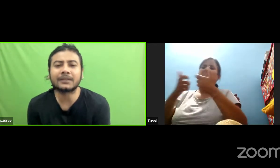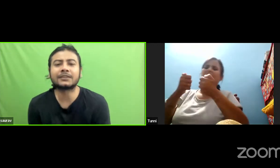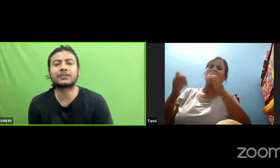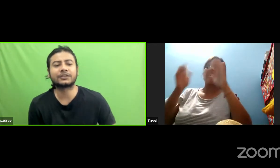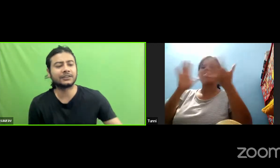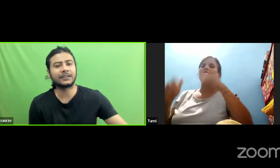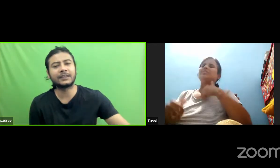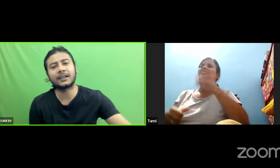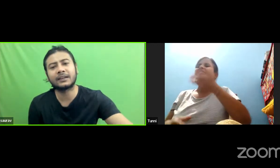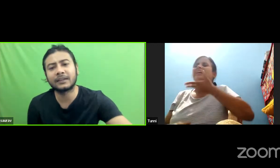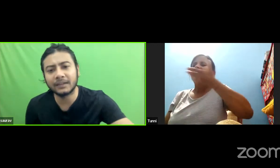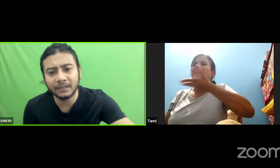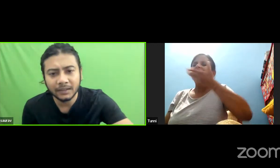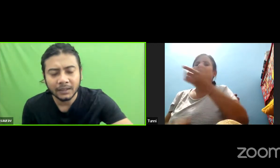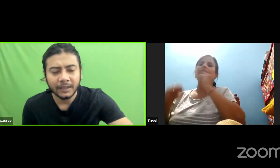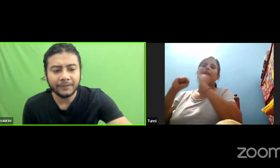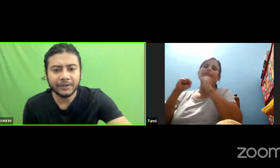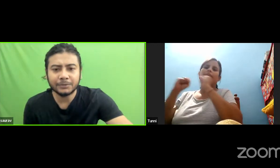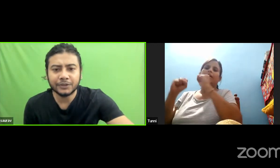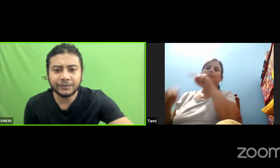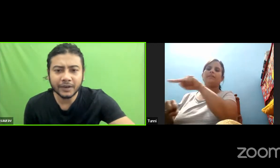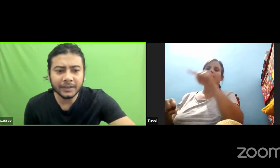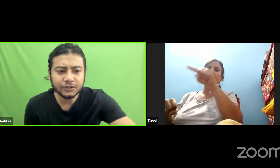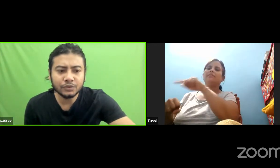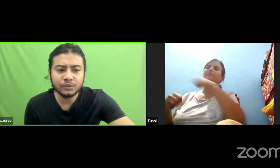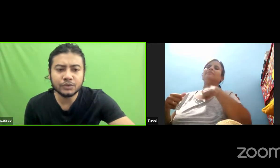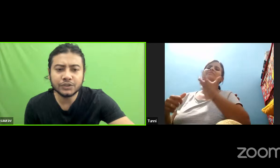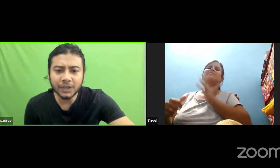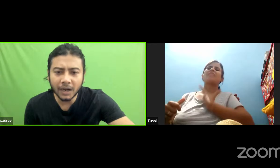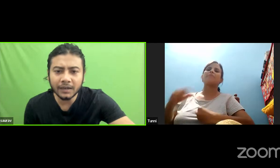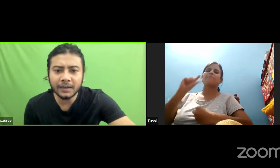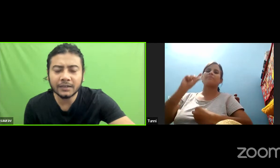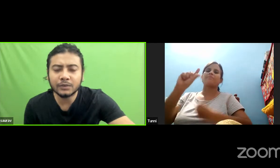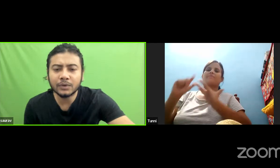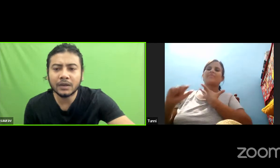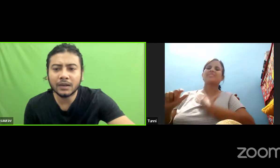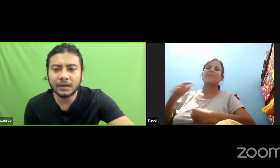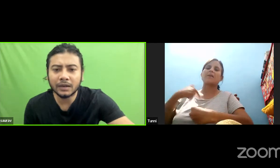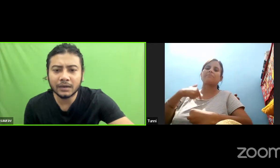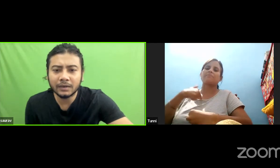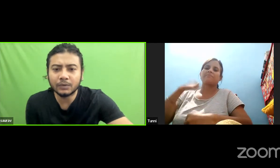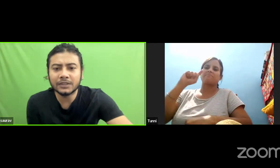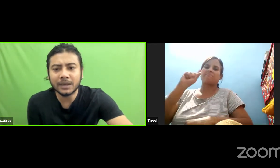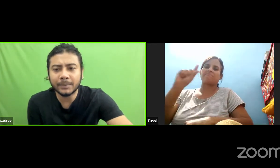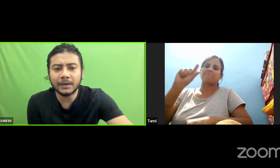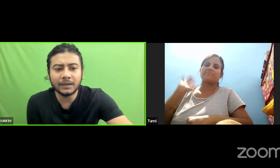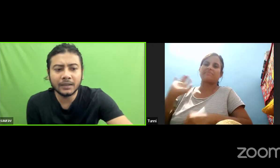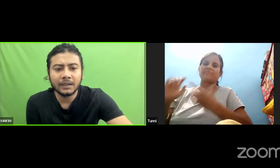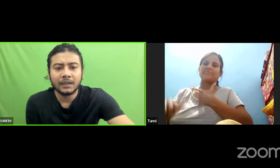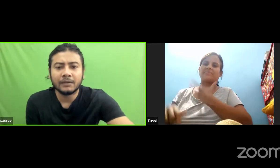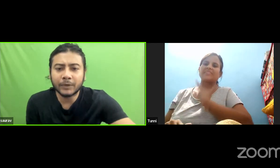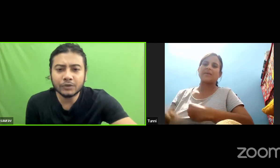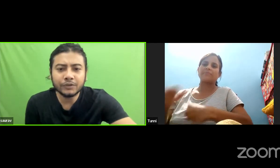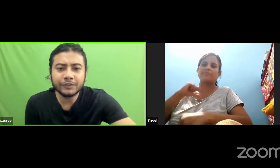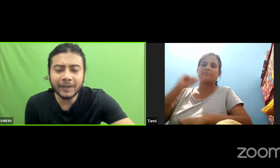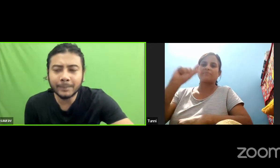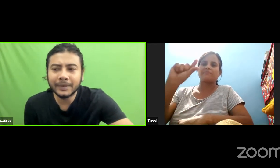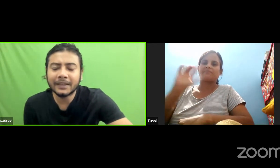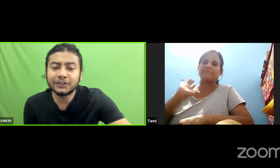Mataji, so she's saying that every time she tries to chant and do the japa, because of a family and she